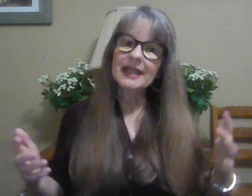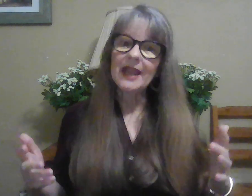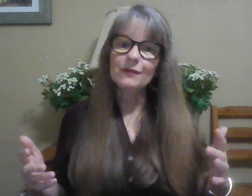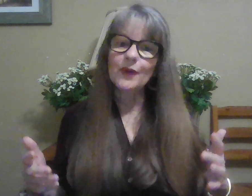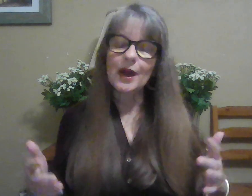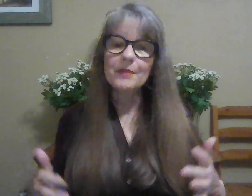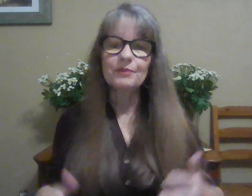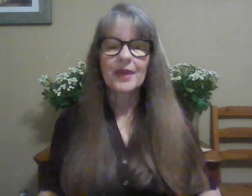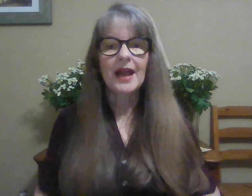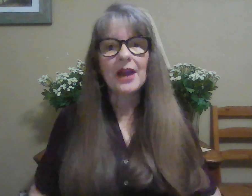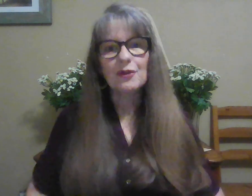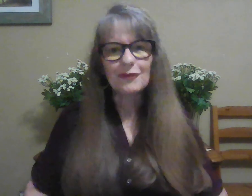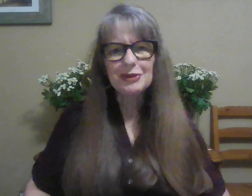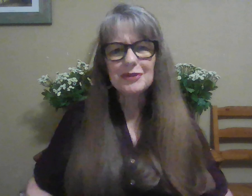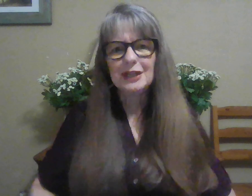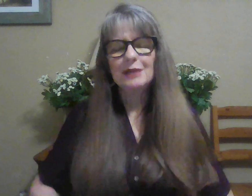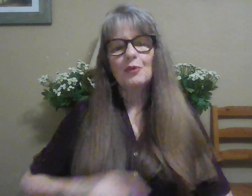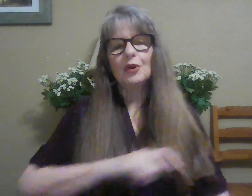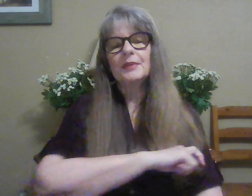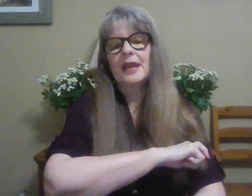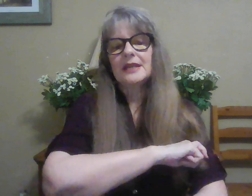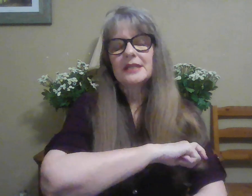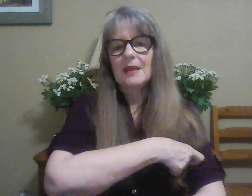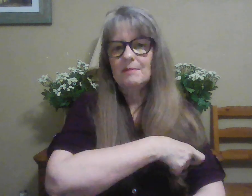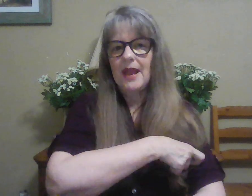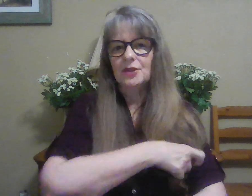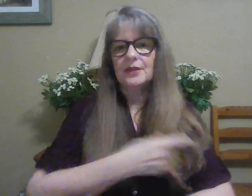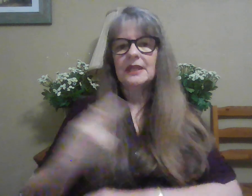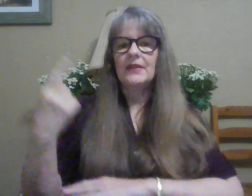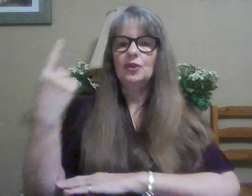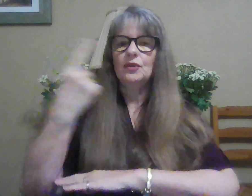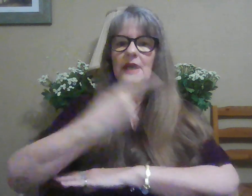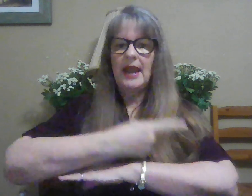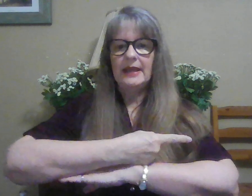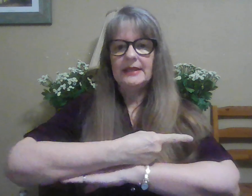came from. I don't know if they do that anymore, but that is St. Patrick, and then you can add